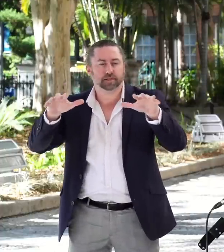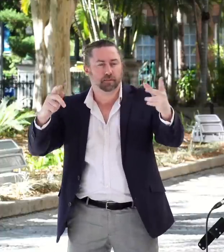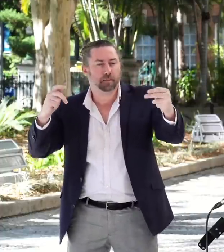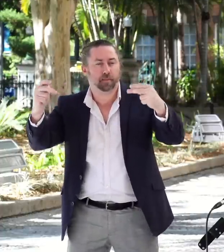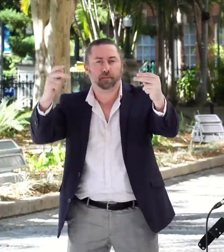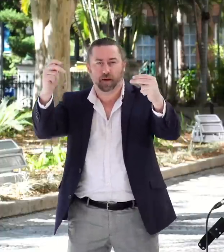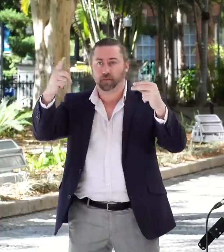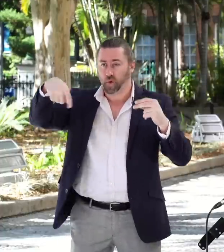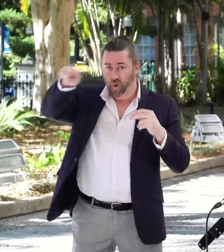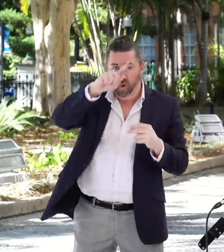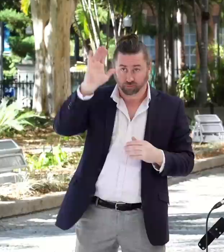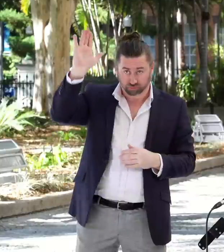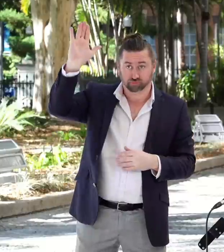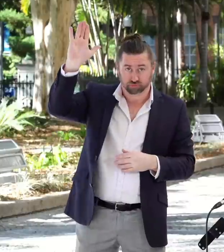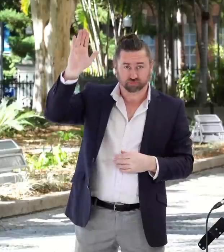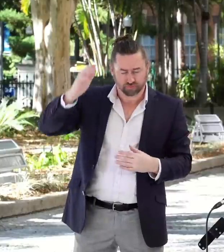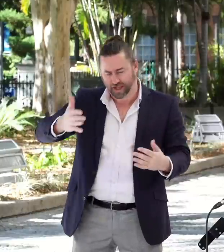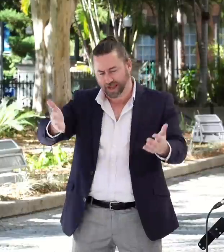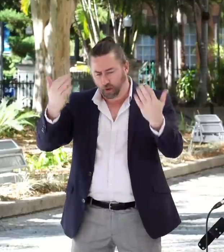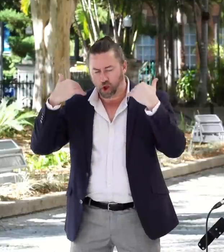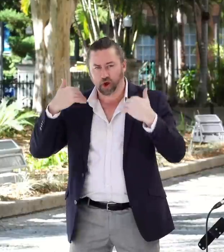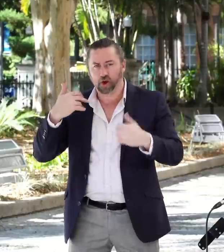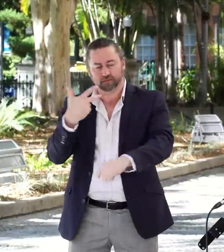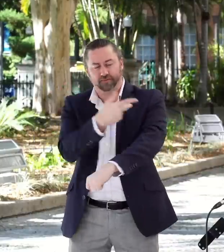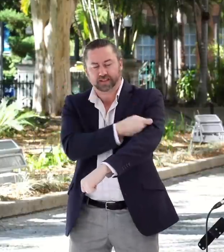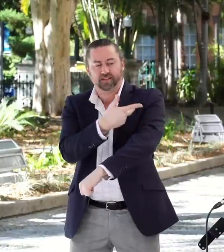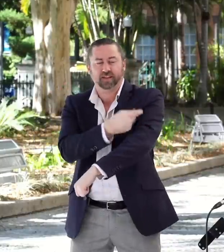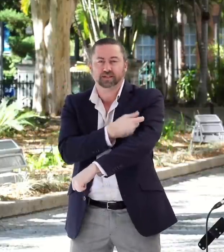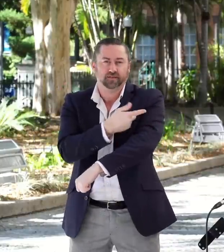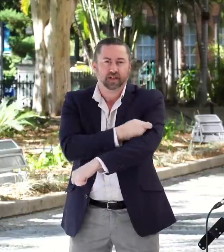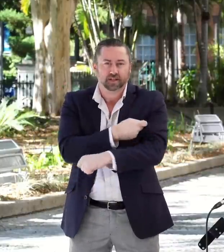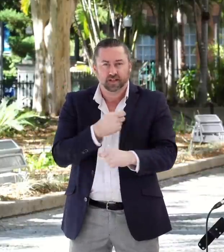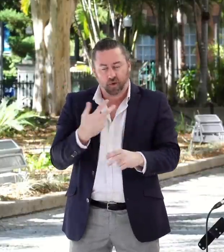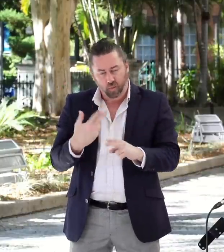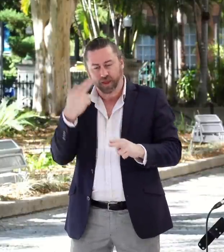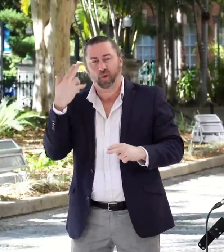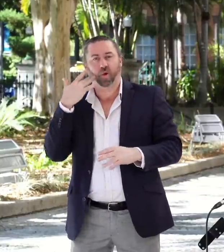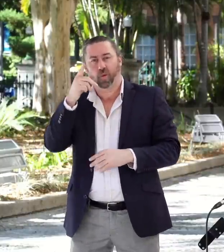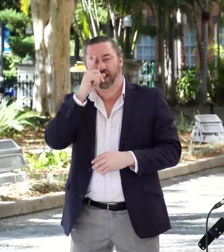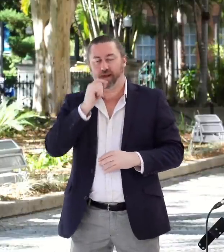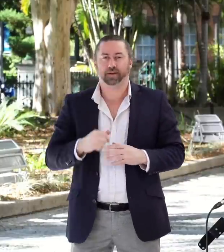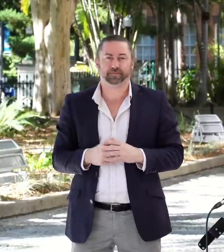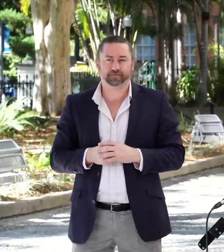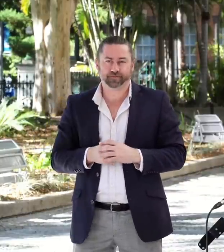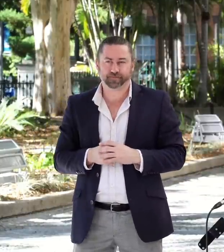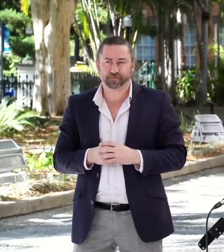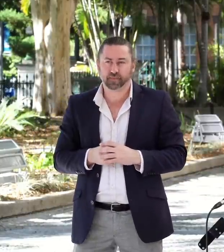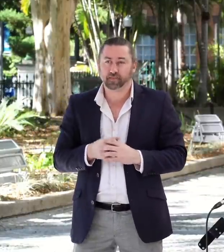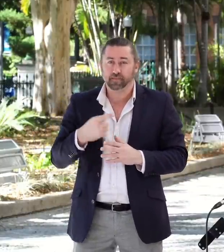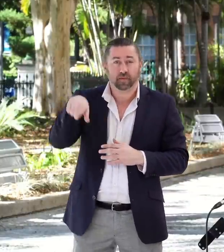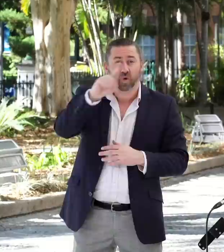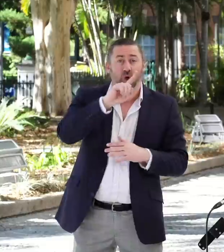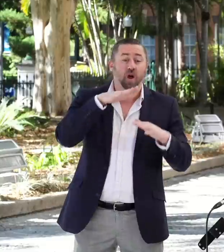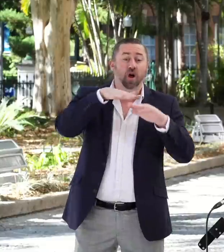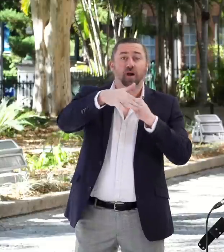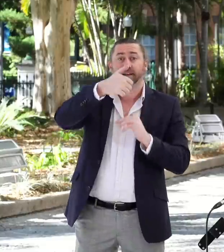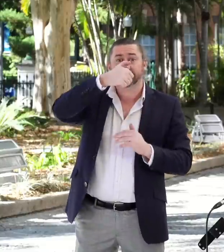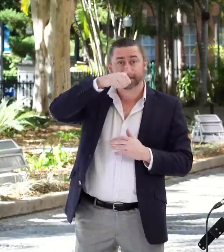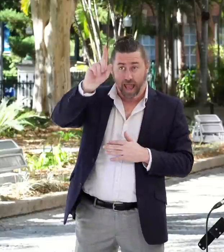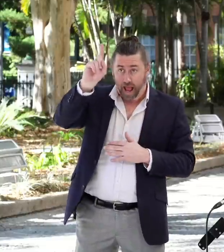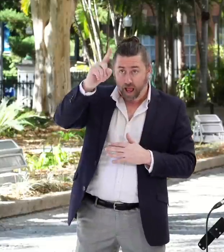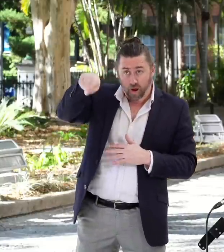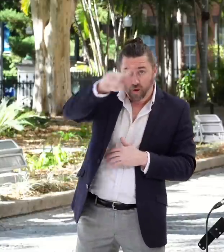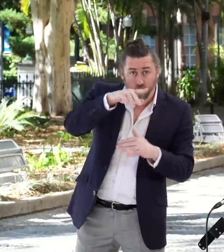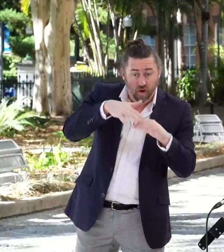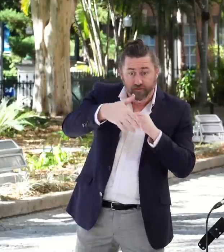wanting and willing to get vaccinated to come forward and get vaccinated as quickly as possible. And I remind anyone who is 60 and above